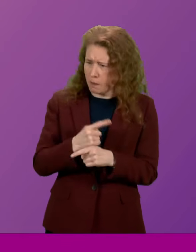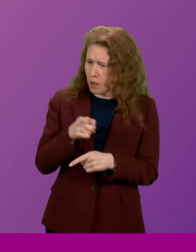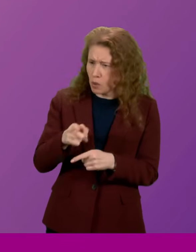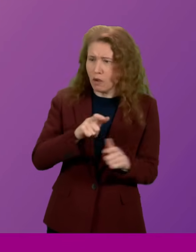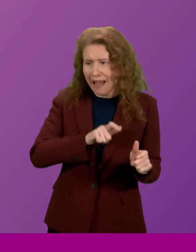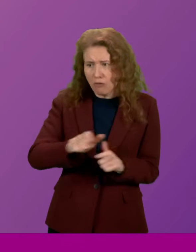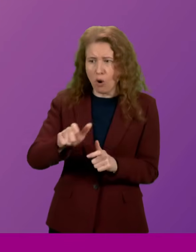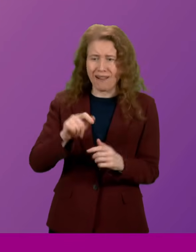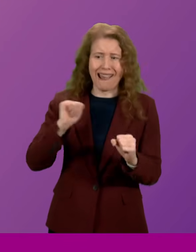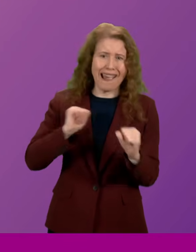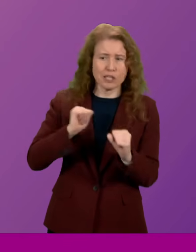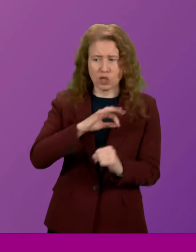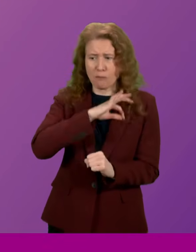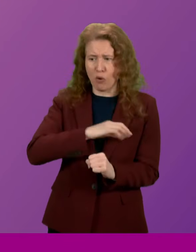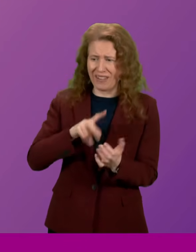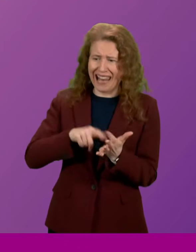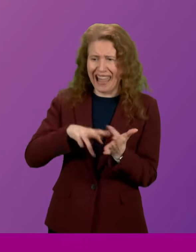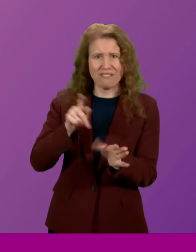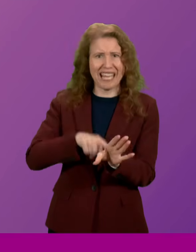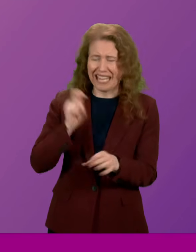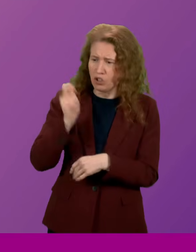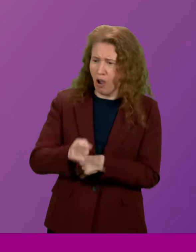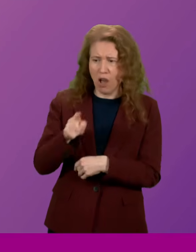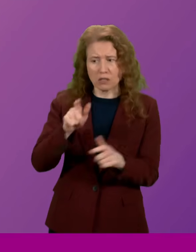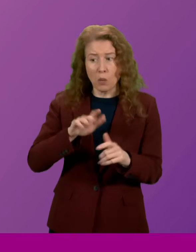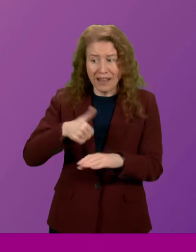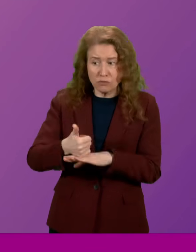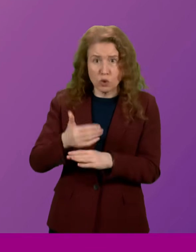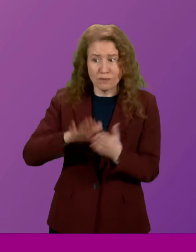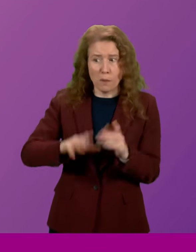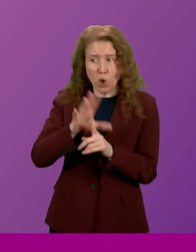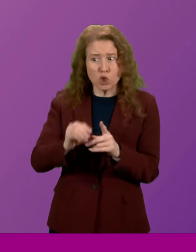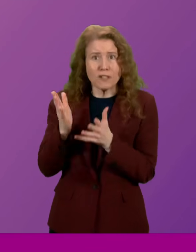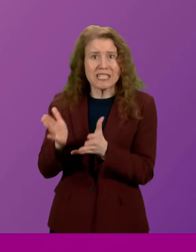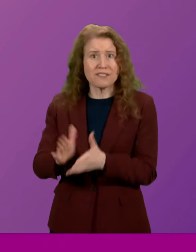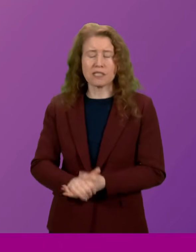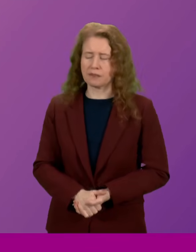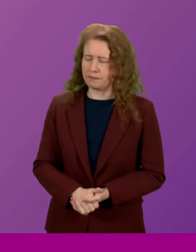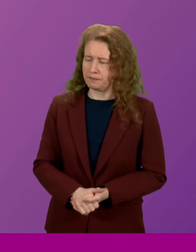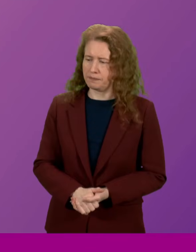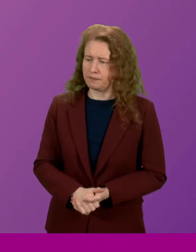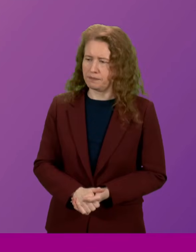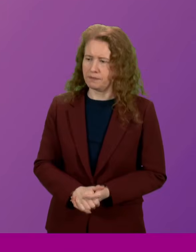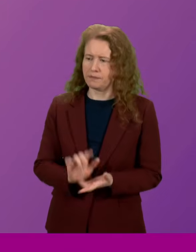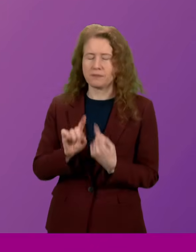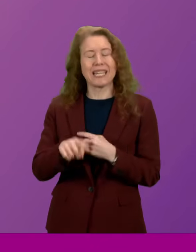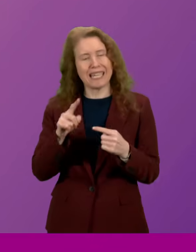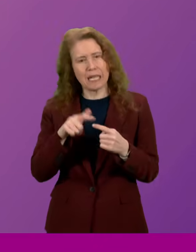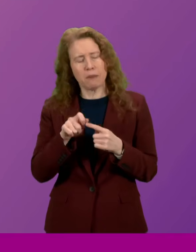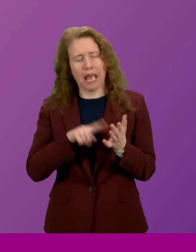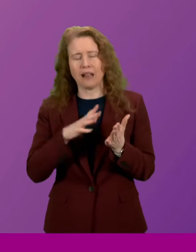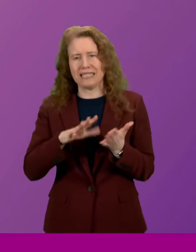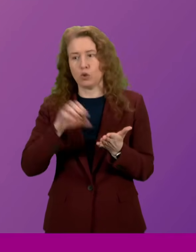Energy Profits Levy that was introduced by the Conservatives. Russell Finlay. The EPL must go and